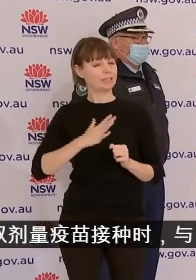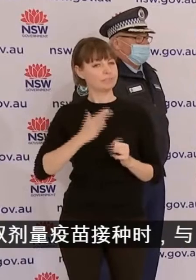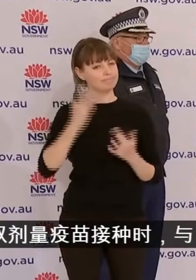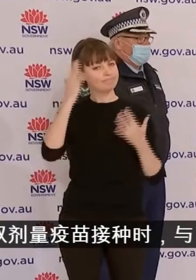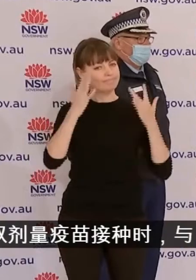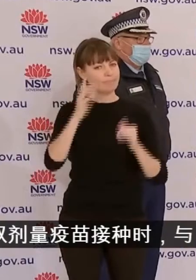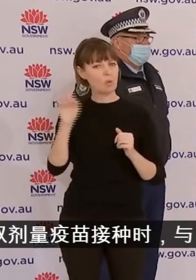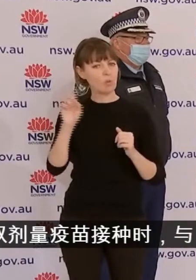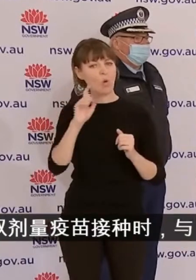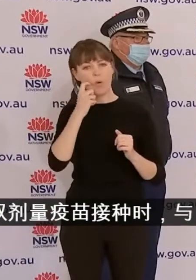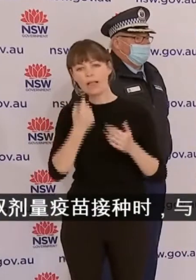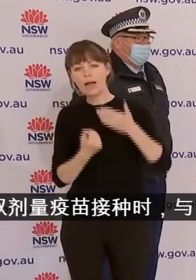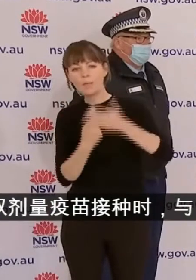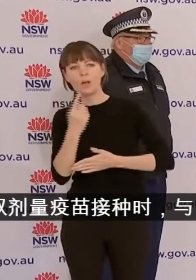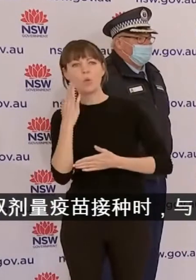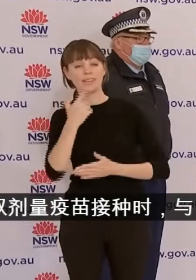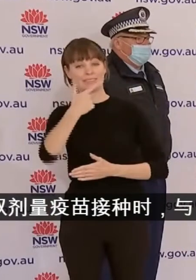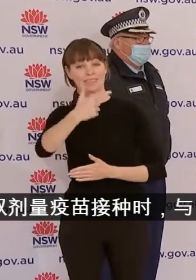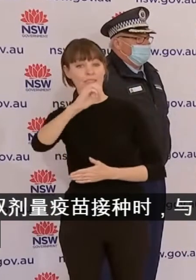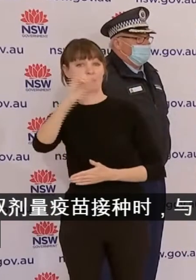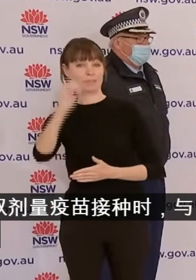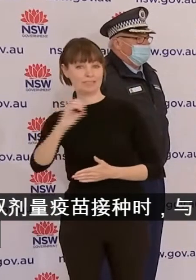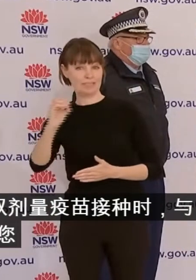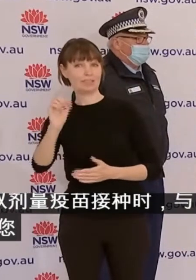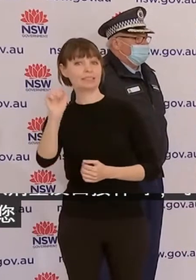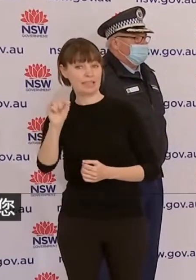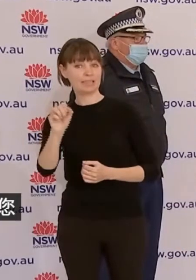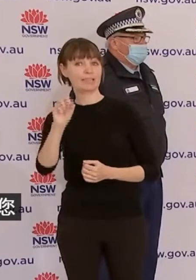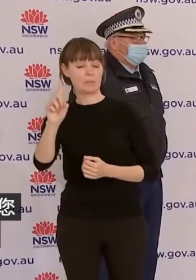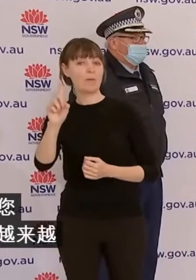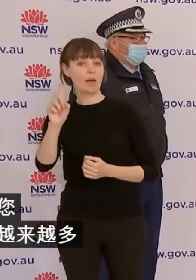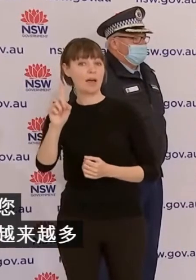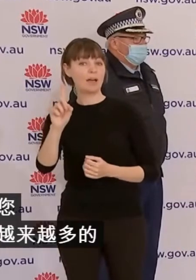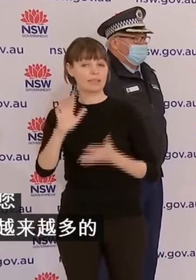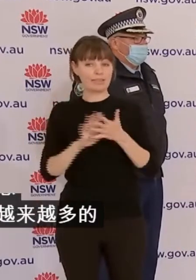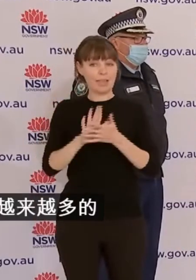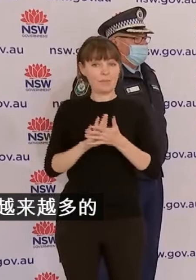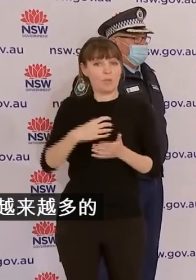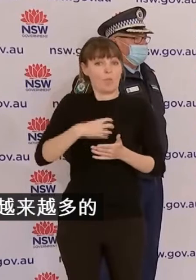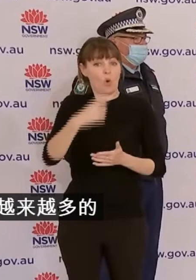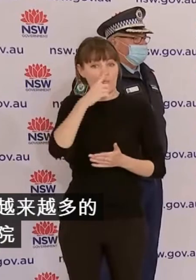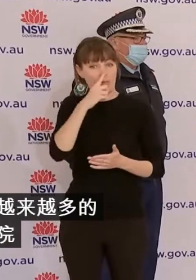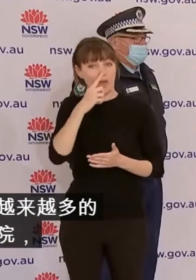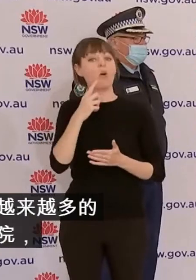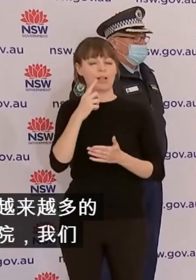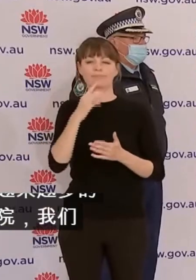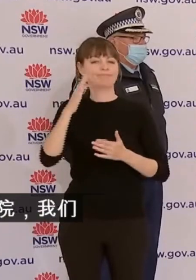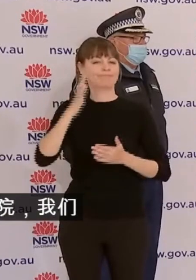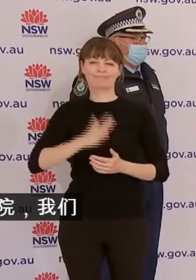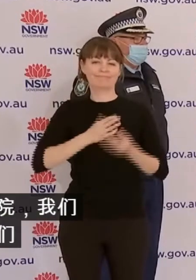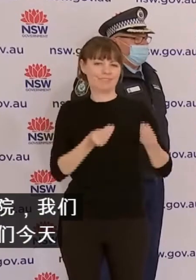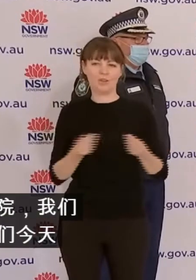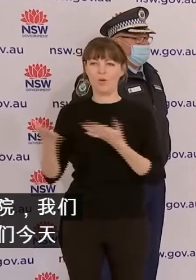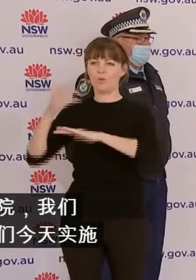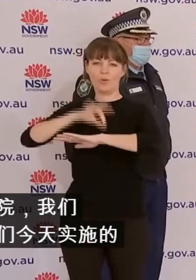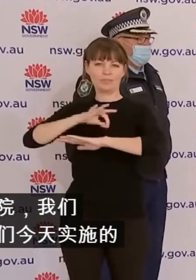When 70% double dose vaccinations are there, it means you have more confidence that more and more people will be kept out of hospital. We can